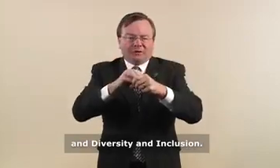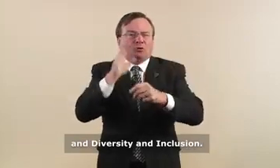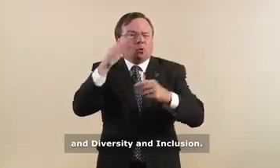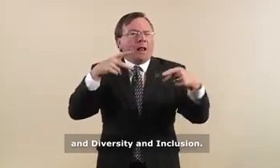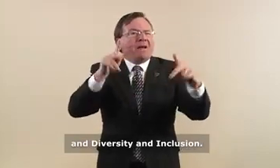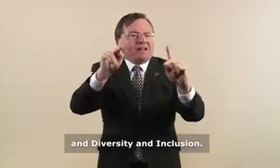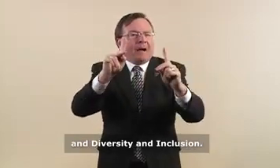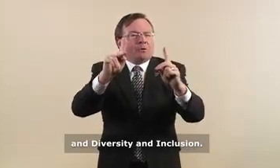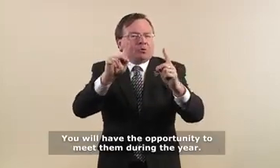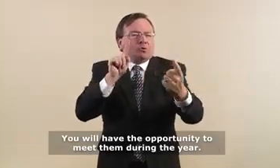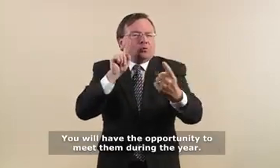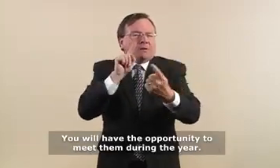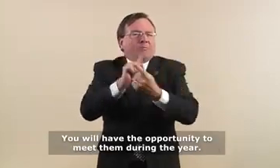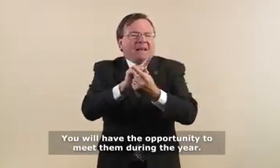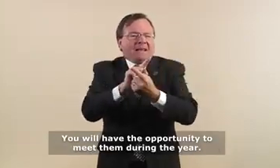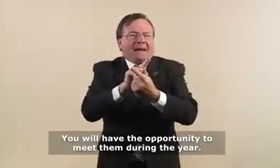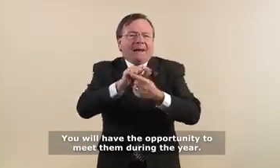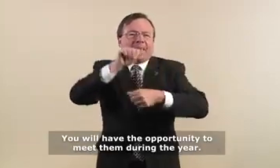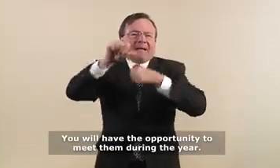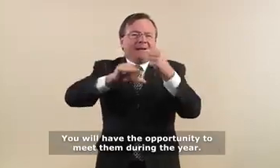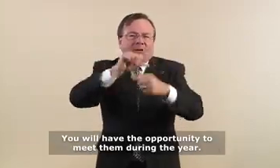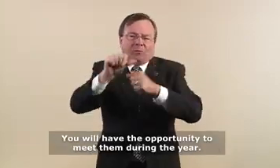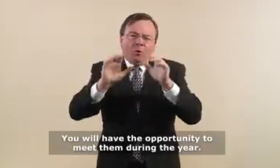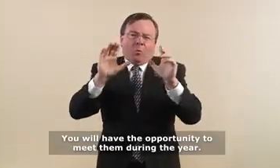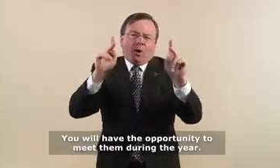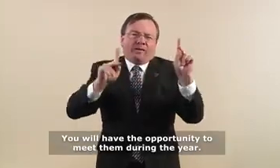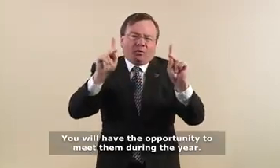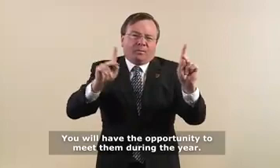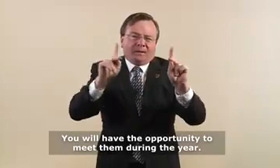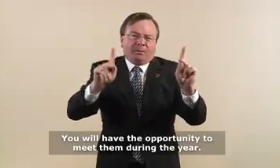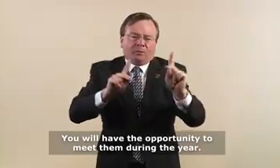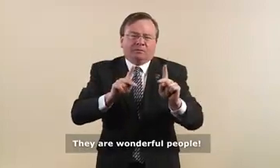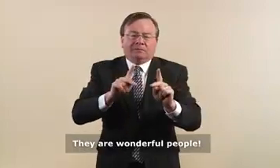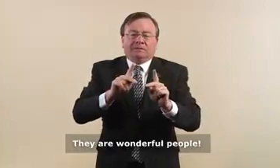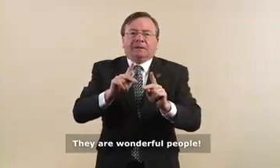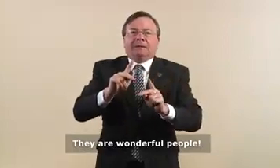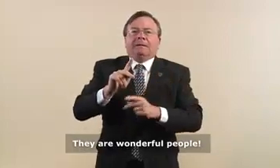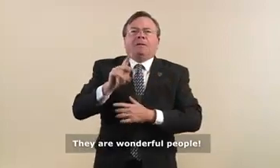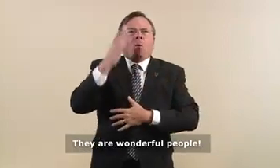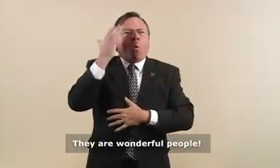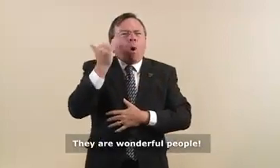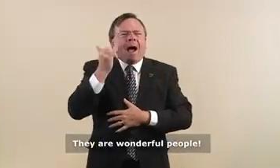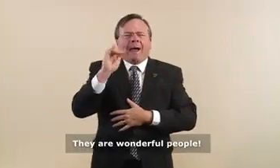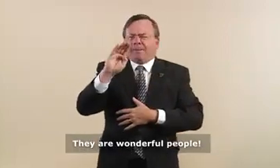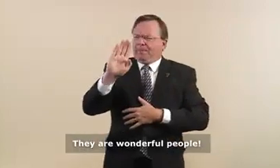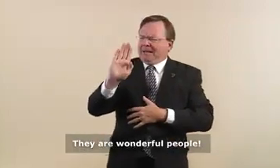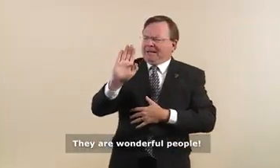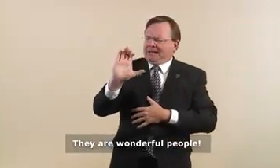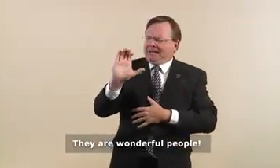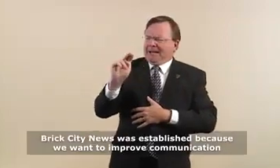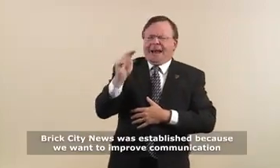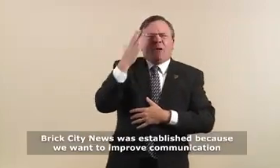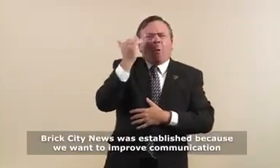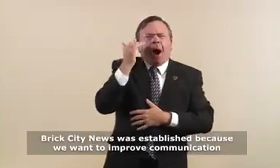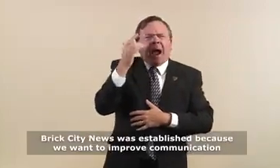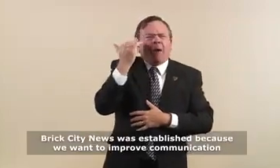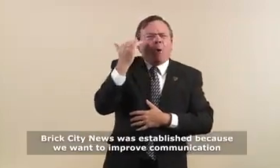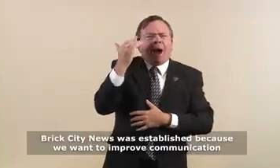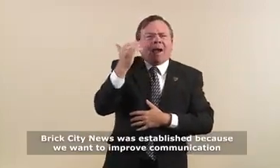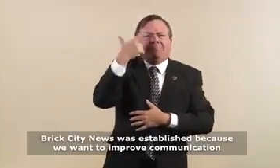Inclusion. You will have the opportunity to meet them during the year. They are wonderful people. Brick City News was